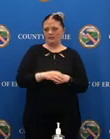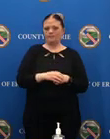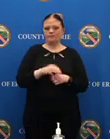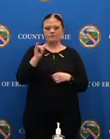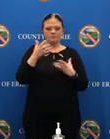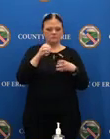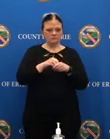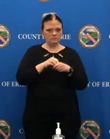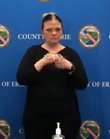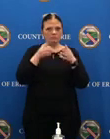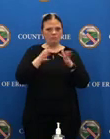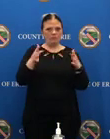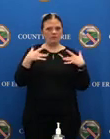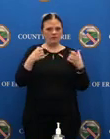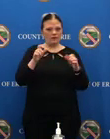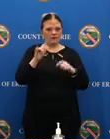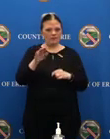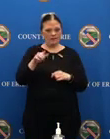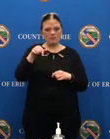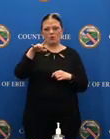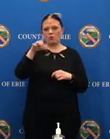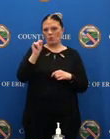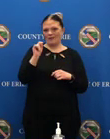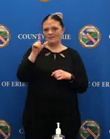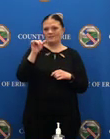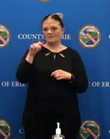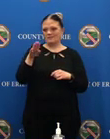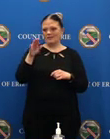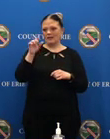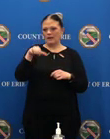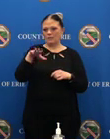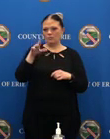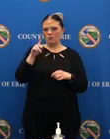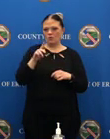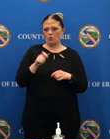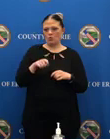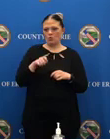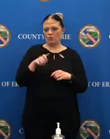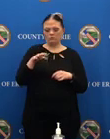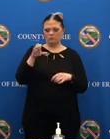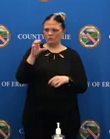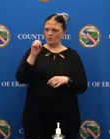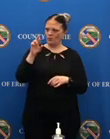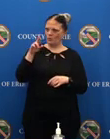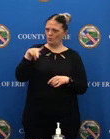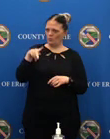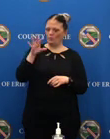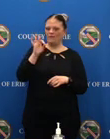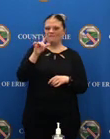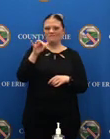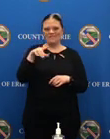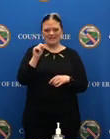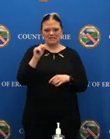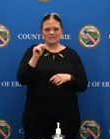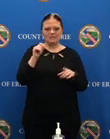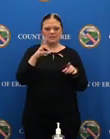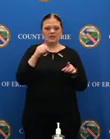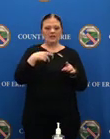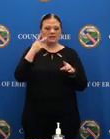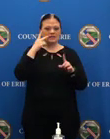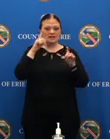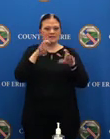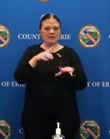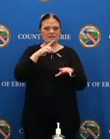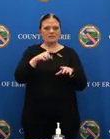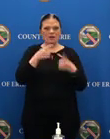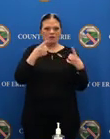That includes the Public Health Lab, Quest, LabCorp, Flint Lab. There's even, I see that tests are being